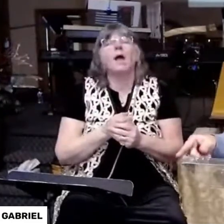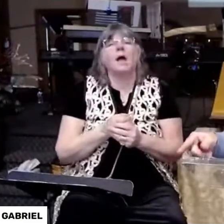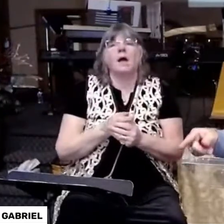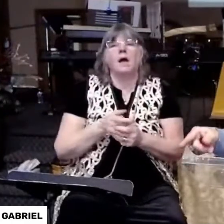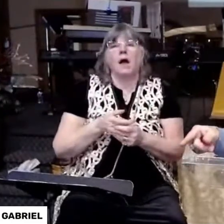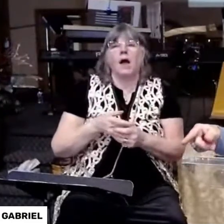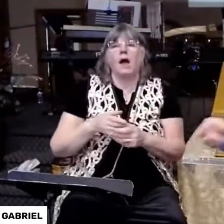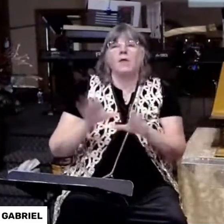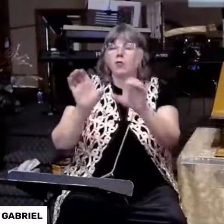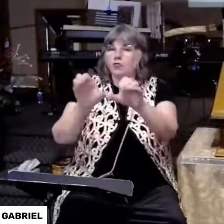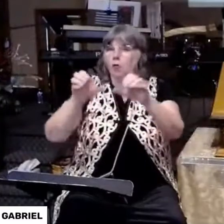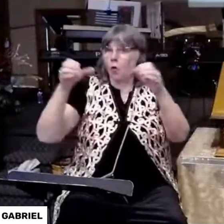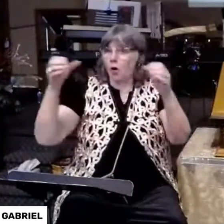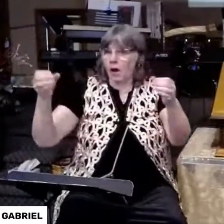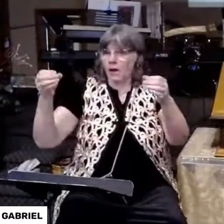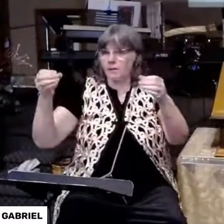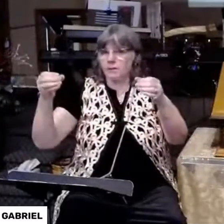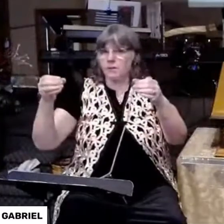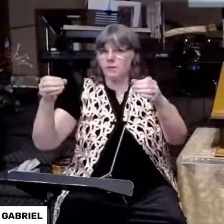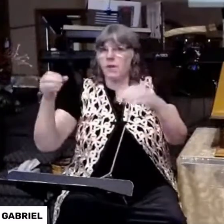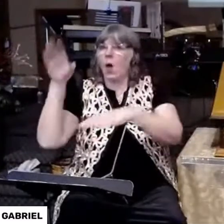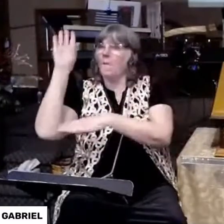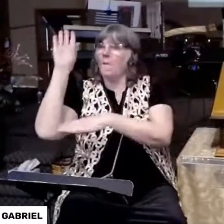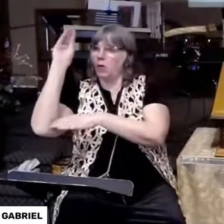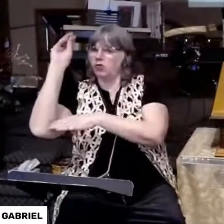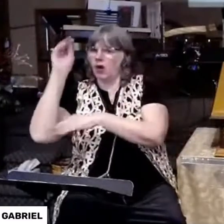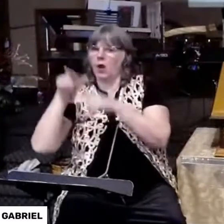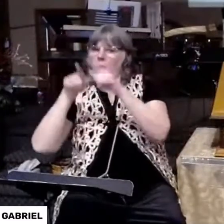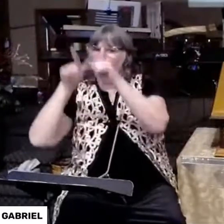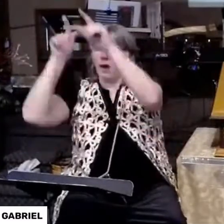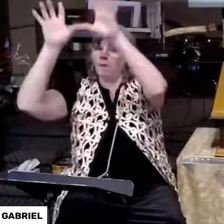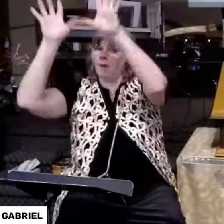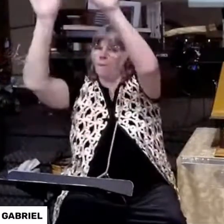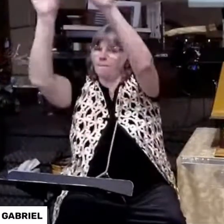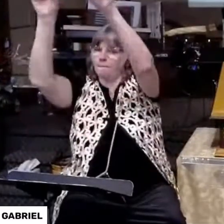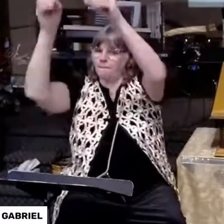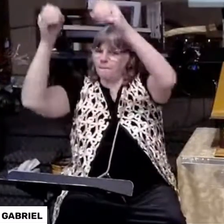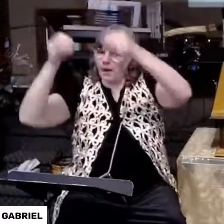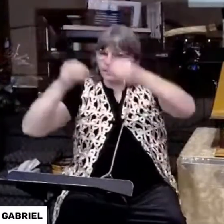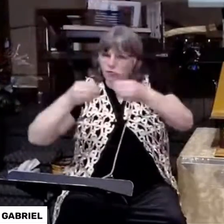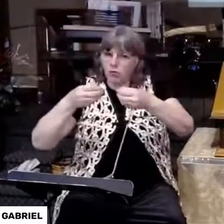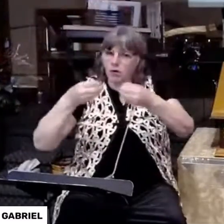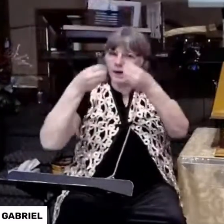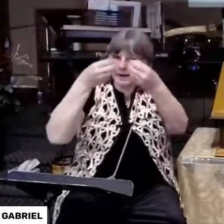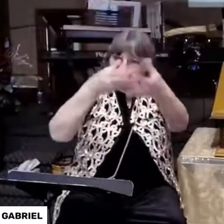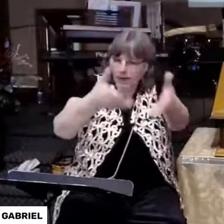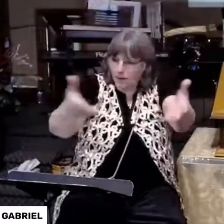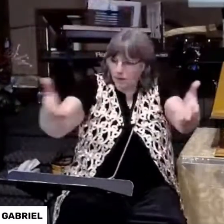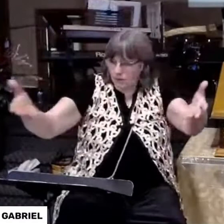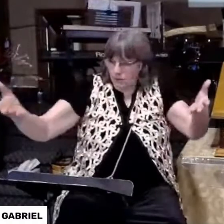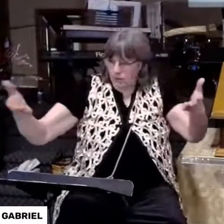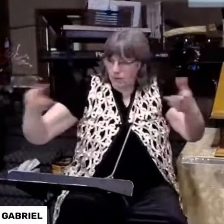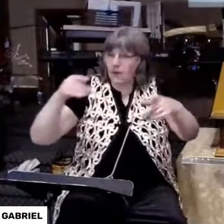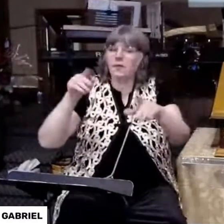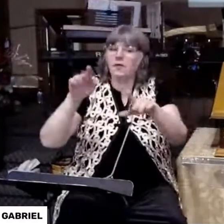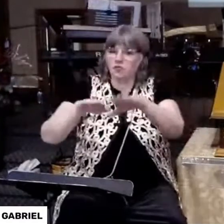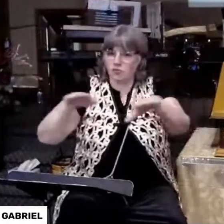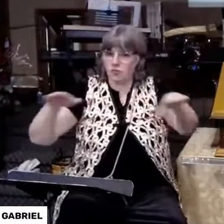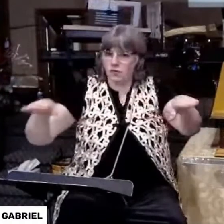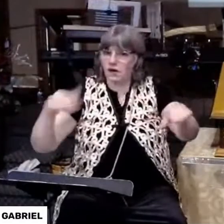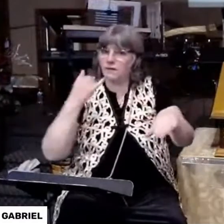problems, which I would say, again, were not so different than the one they faced in the days of Yeshua and that we face in our